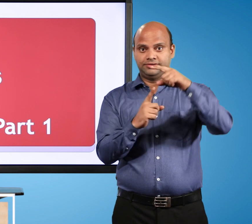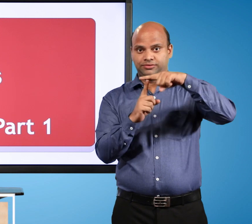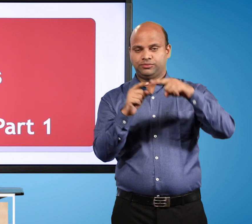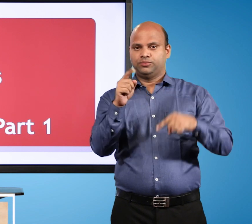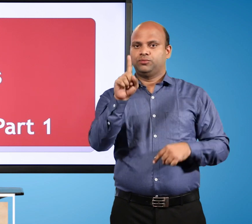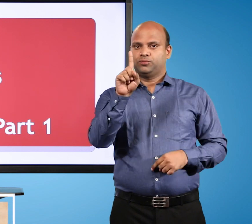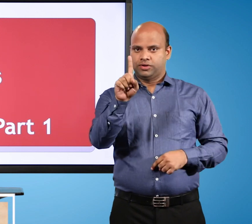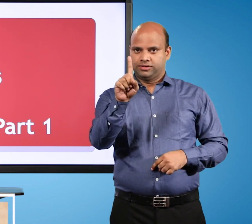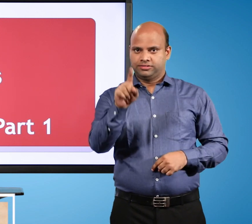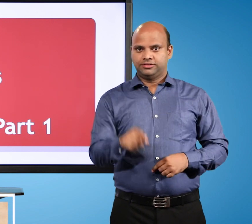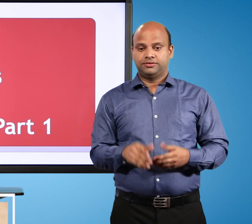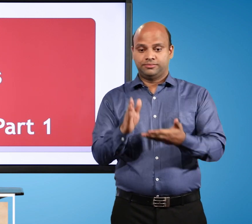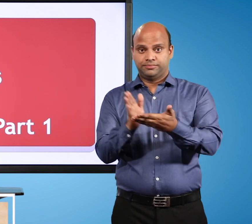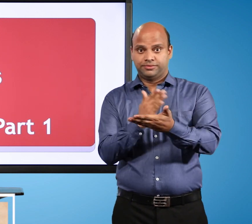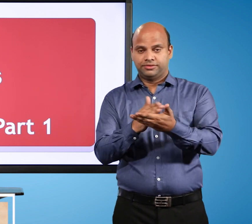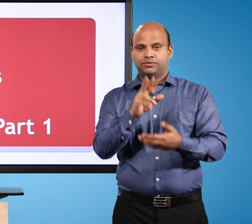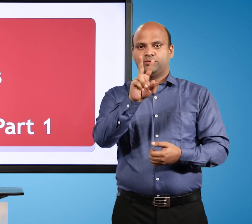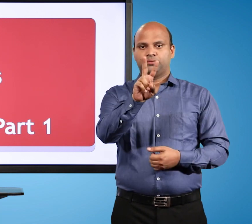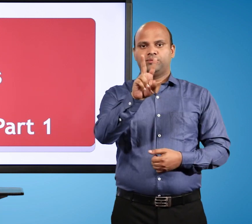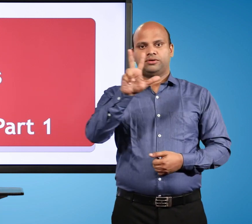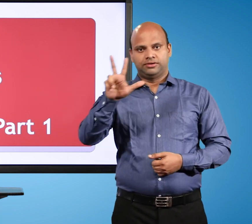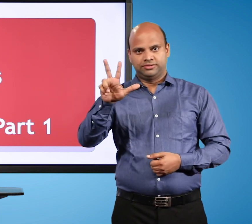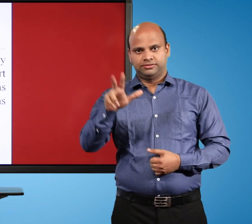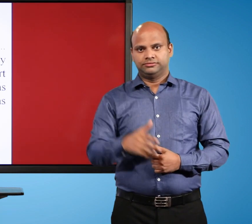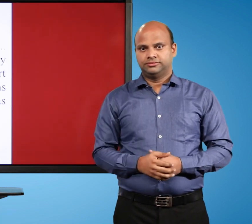Part 1. Page 28.